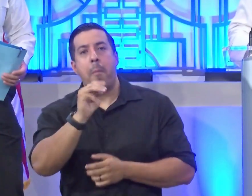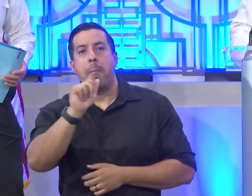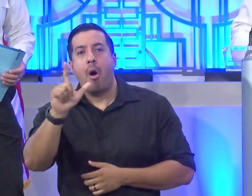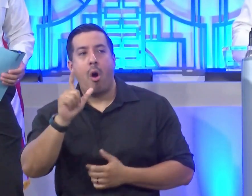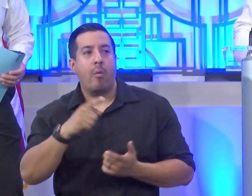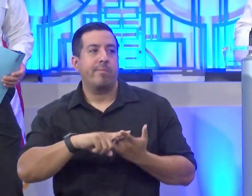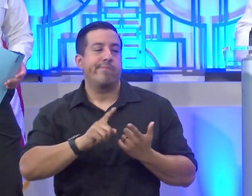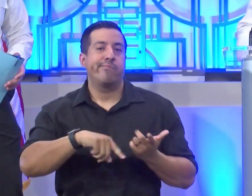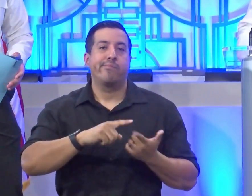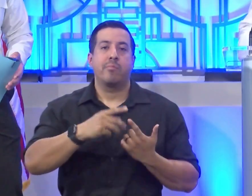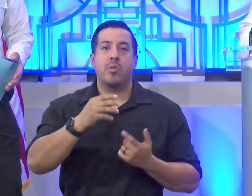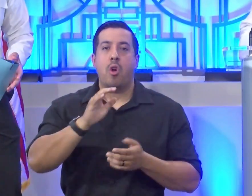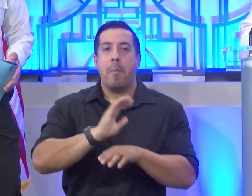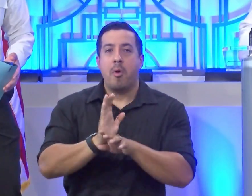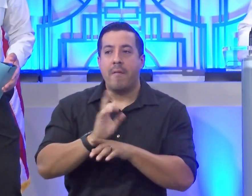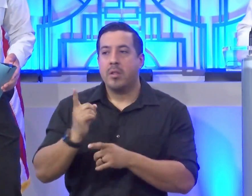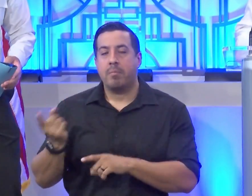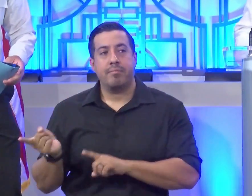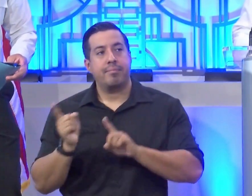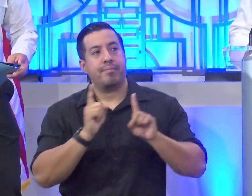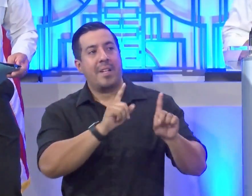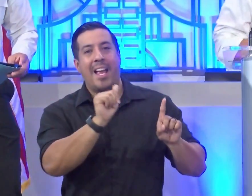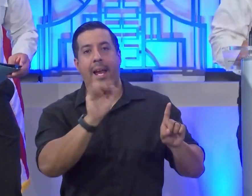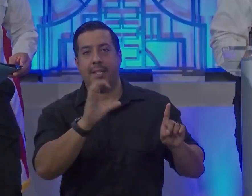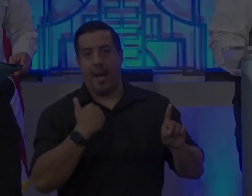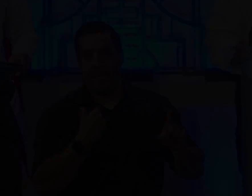them shopping. Let's go to the mall. Let's go to a movie with the elder person down the street. Get them in some air conditioning. Thank you.